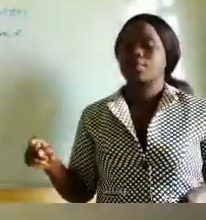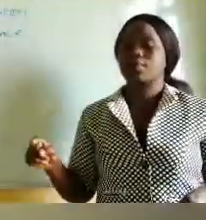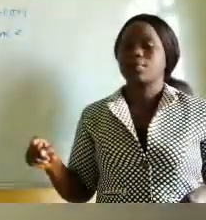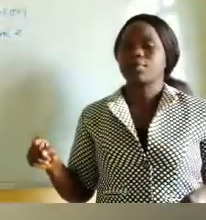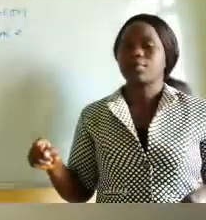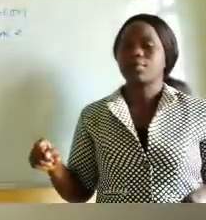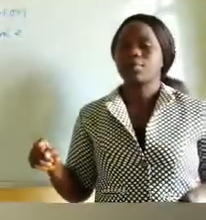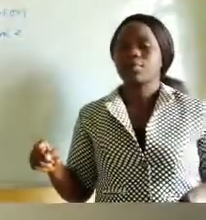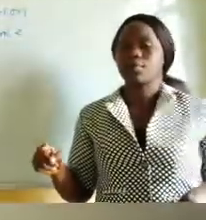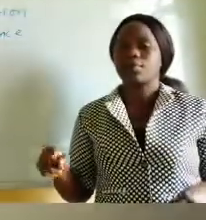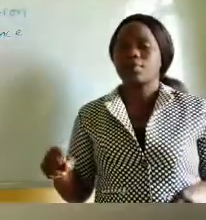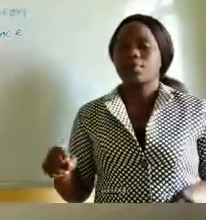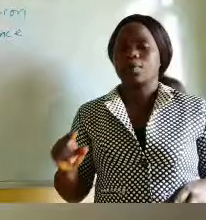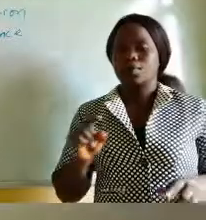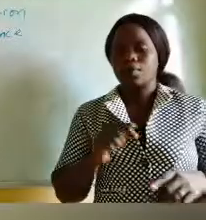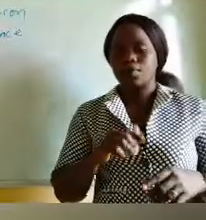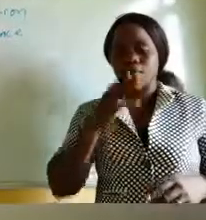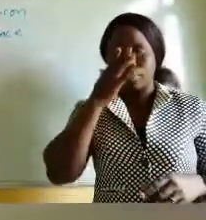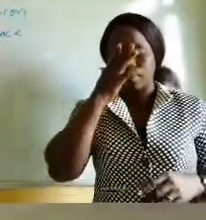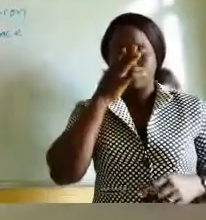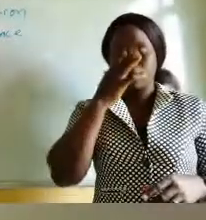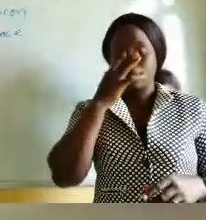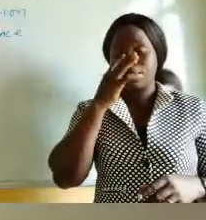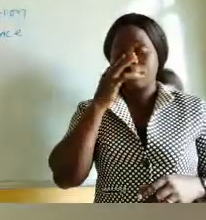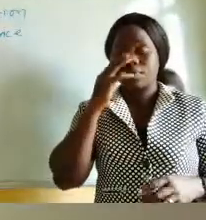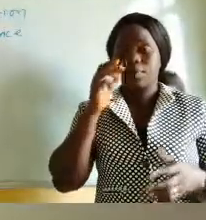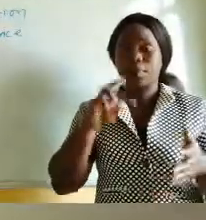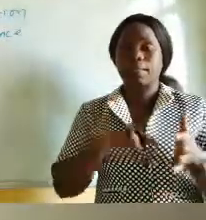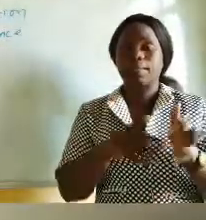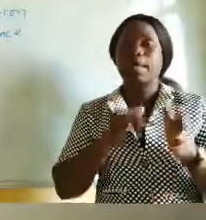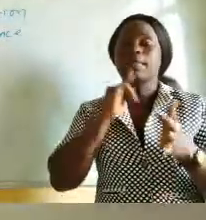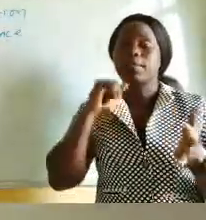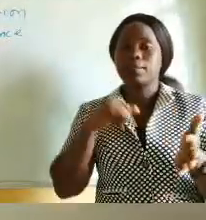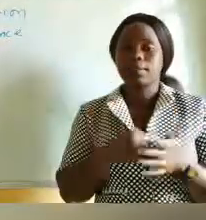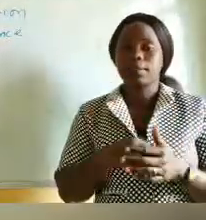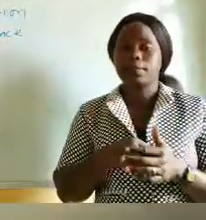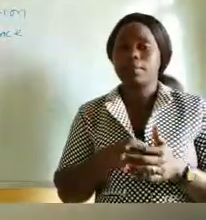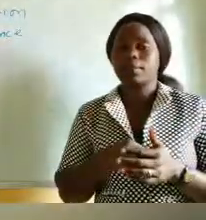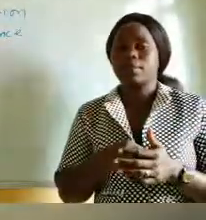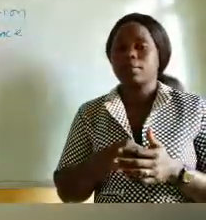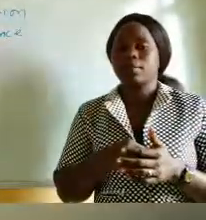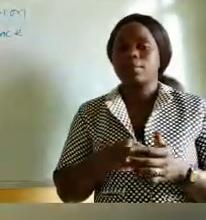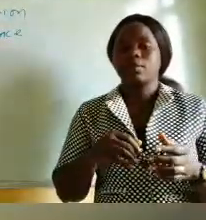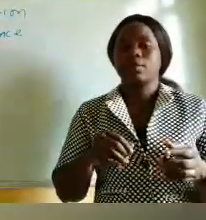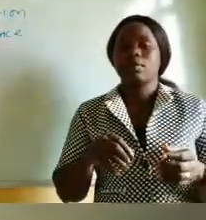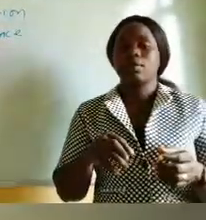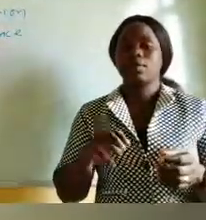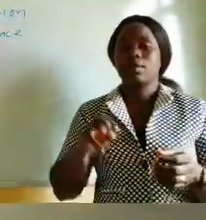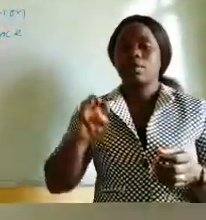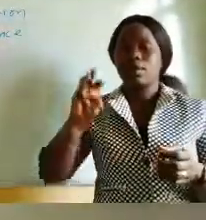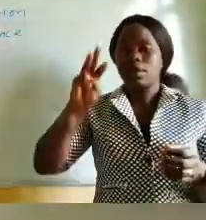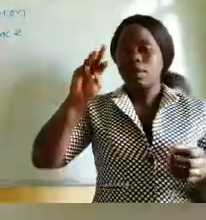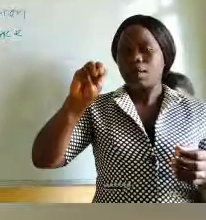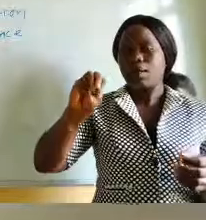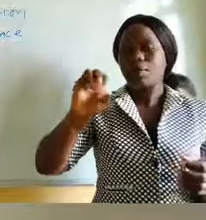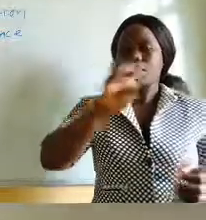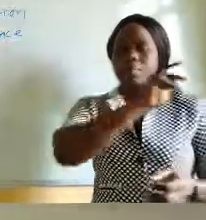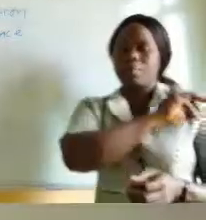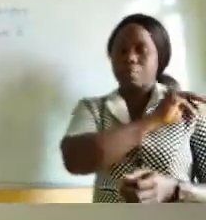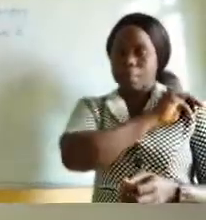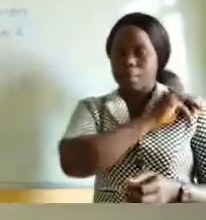in different words on a line. That is alliteration. Mary married a